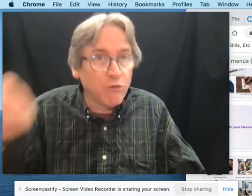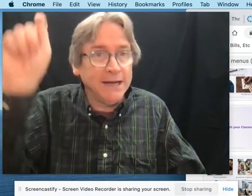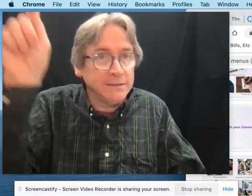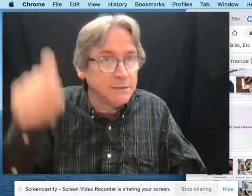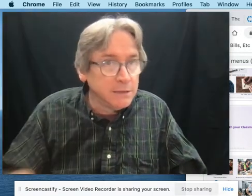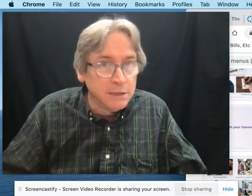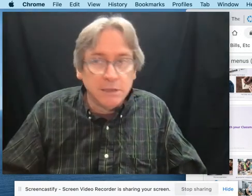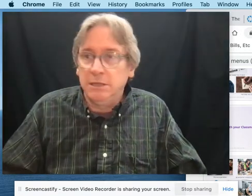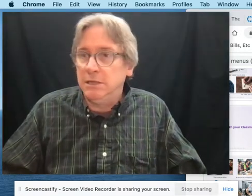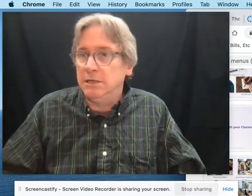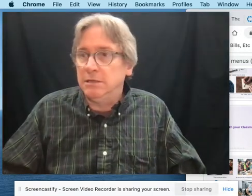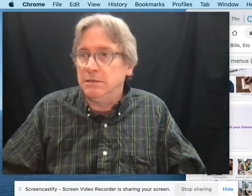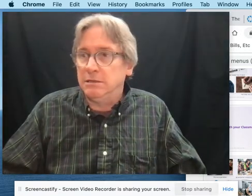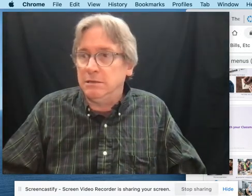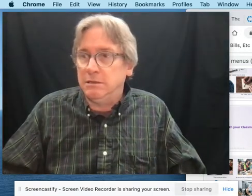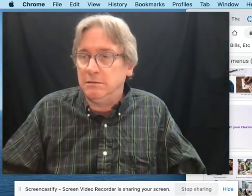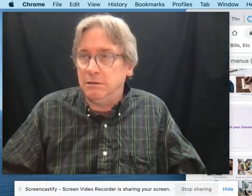where you write.